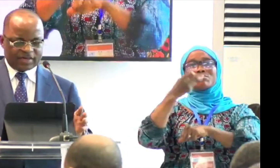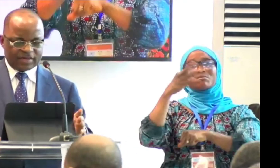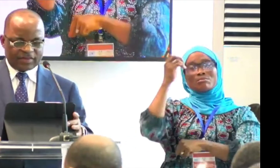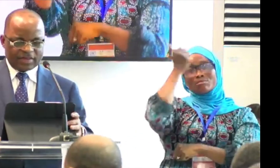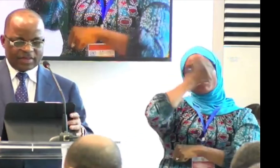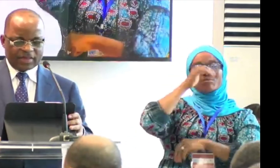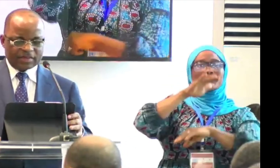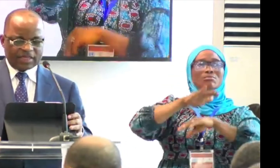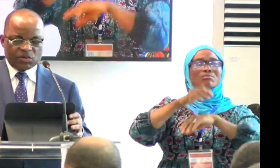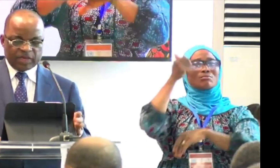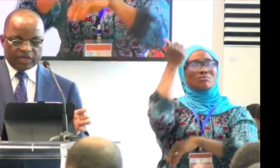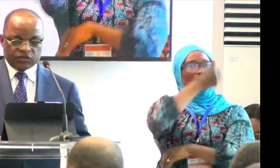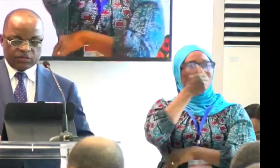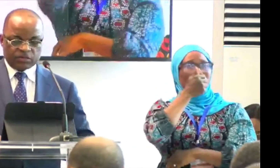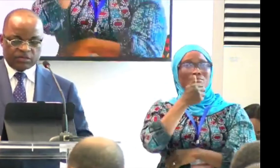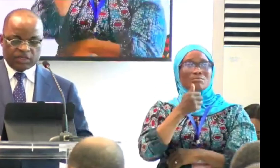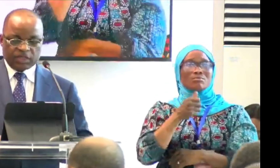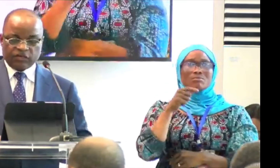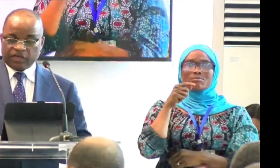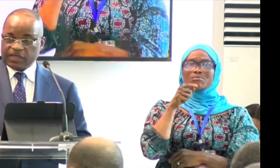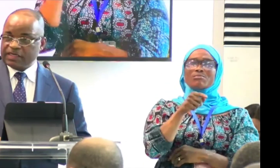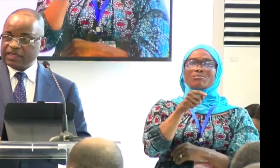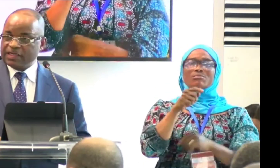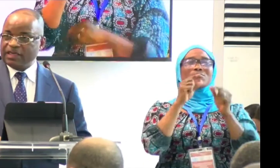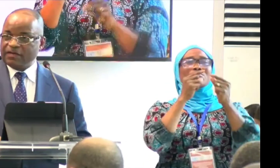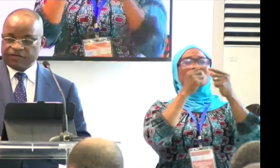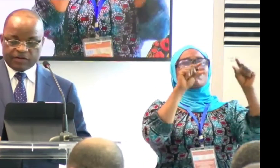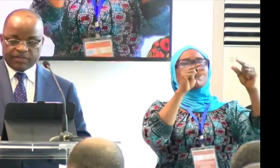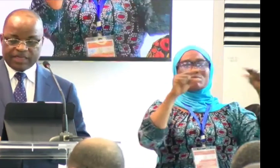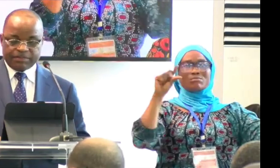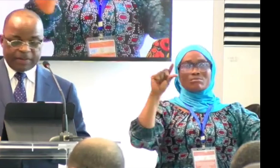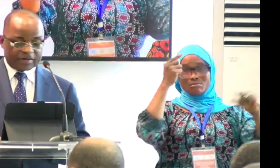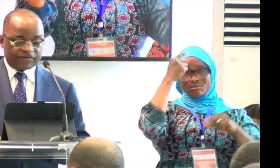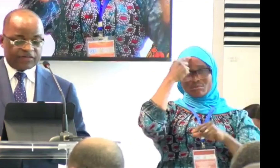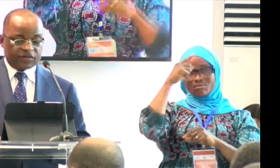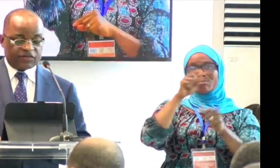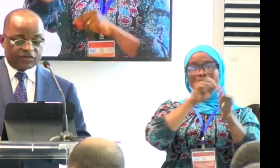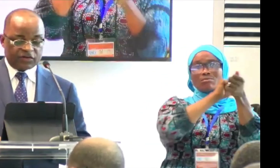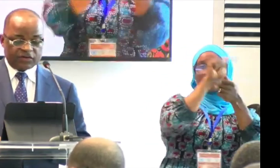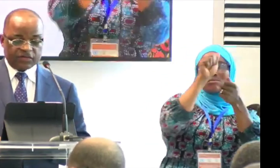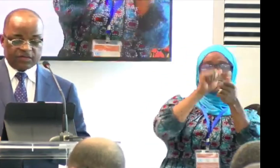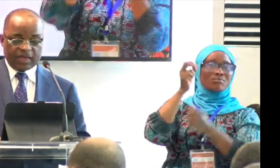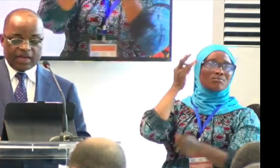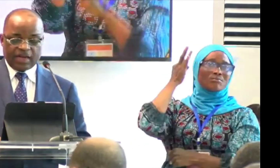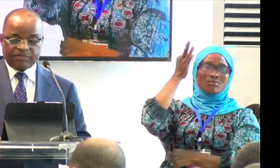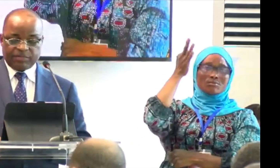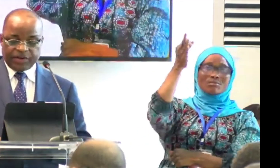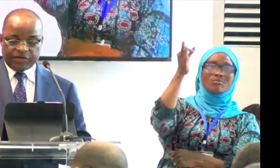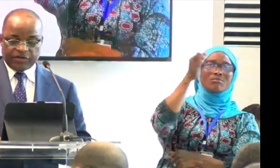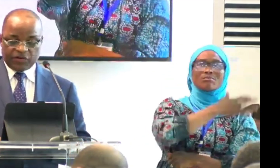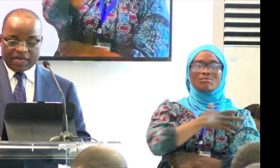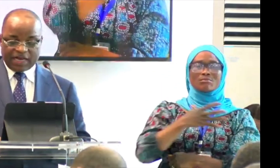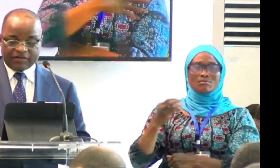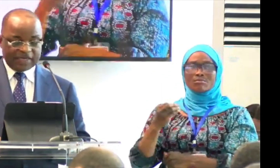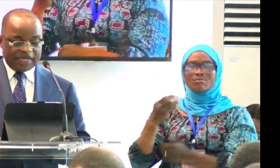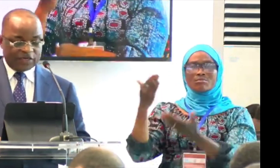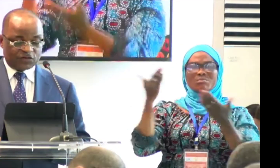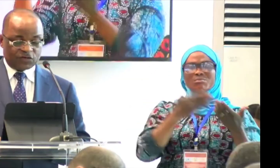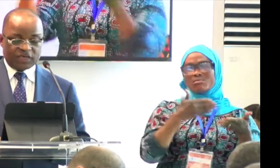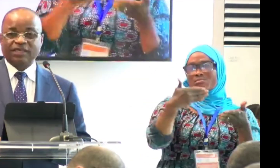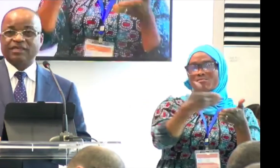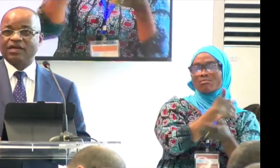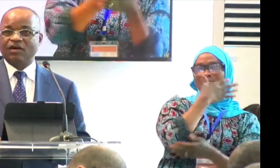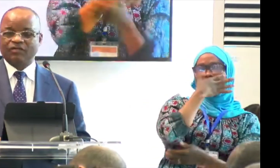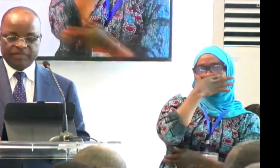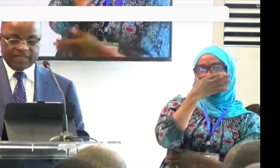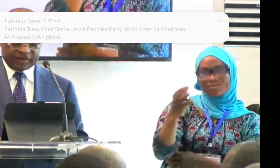Africa. The momentum generated, therefore, by the Pact for the Future has breathed new life into